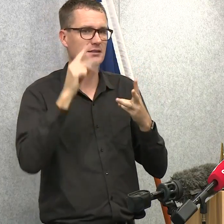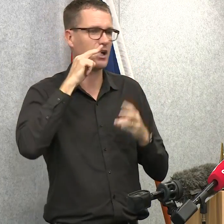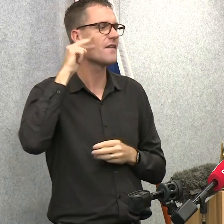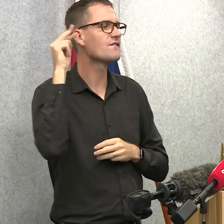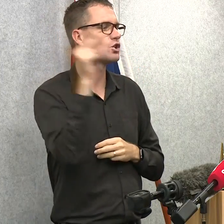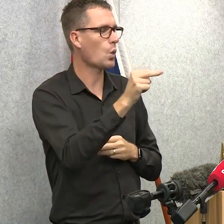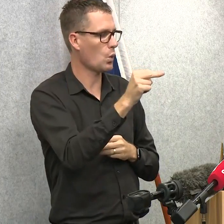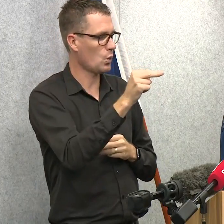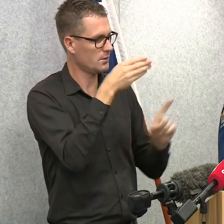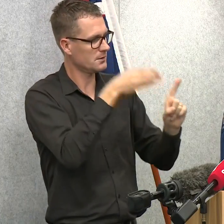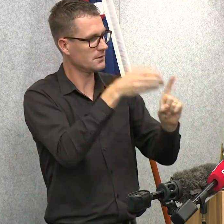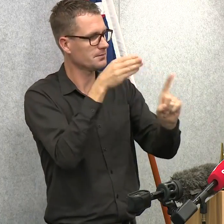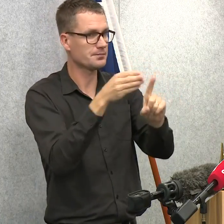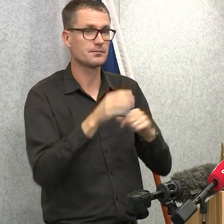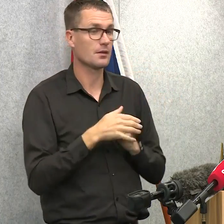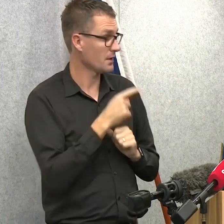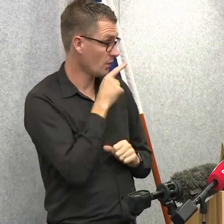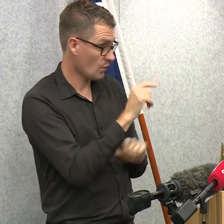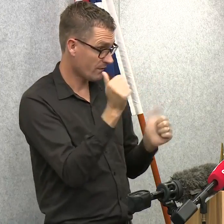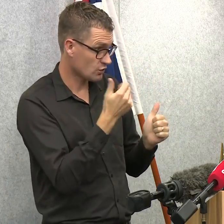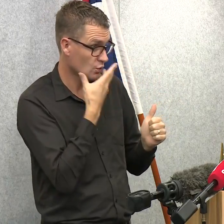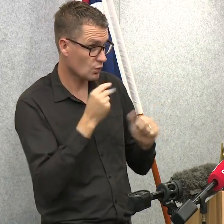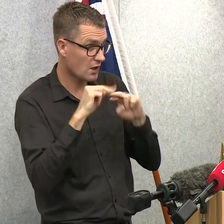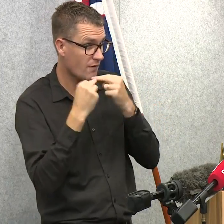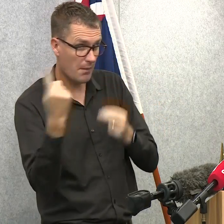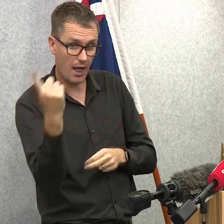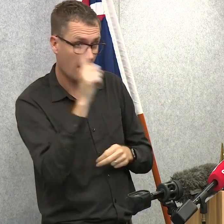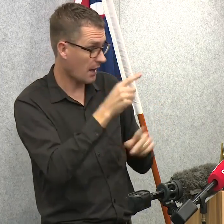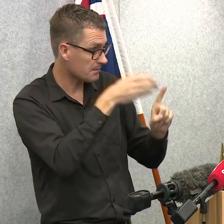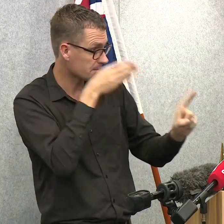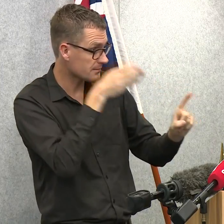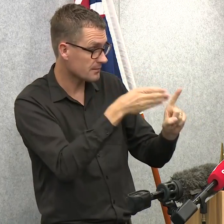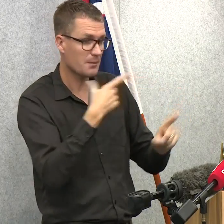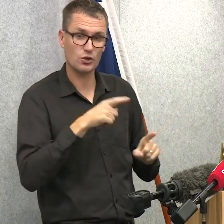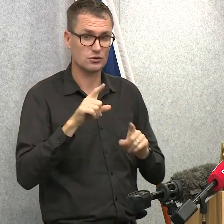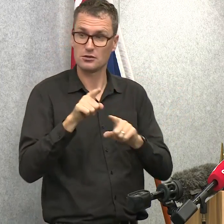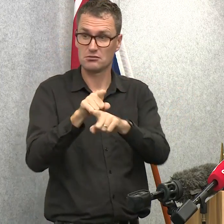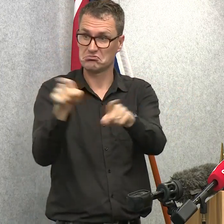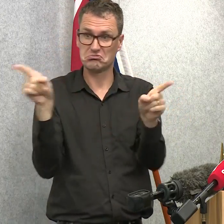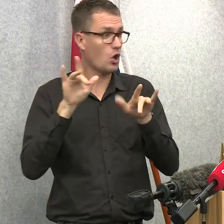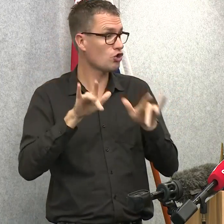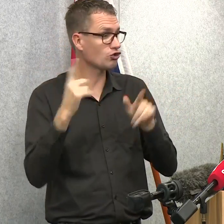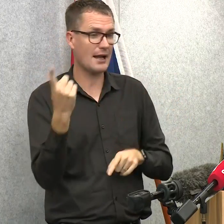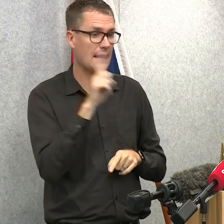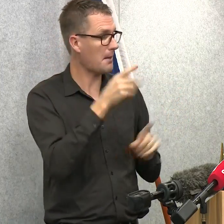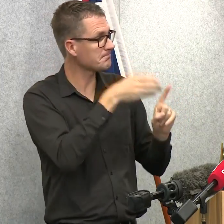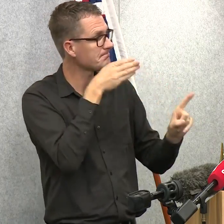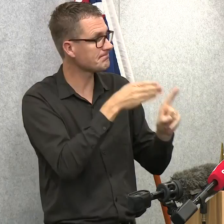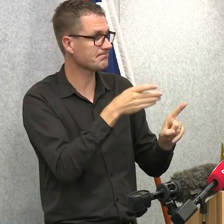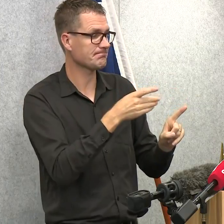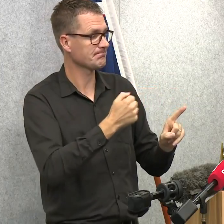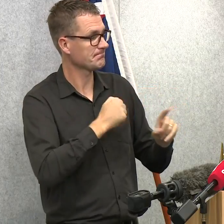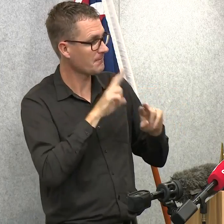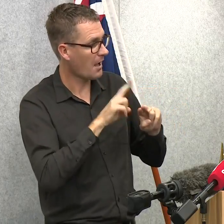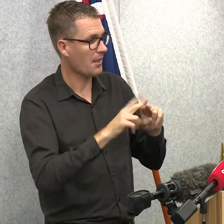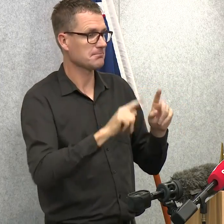I understand families haven't been able to come in and say that is my father, that is my son, or anything like that. No, we have been, and I was at the